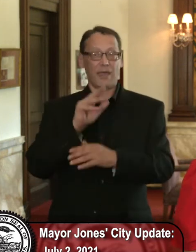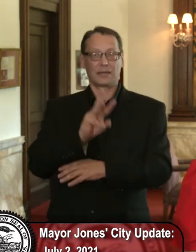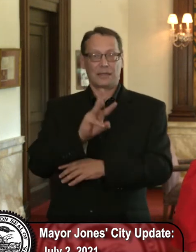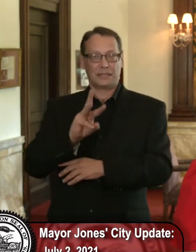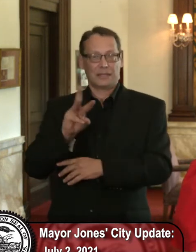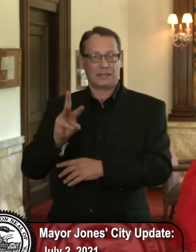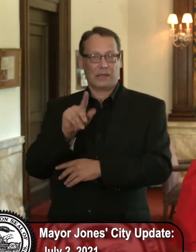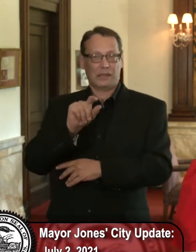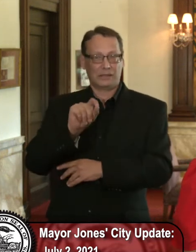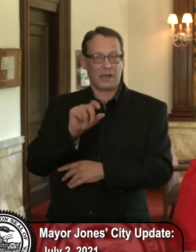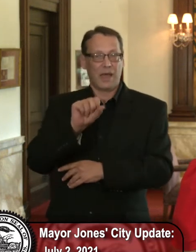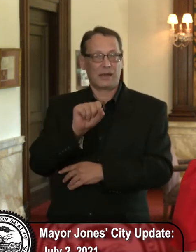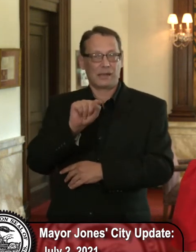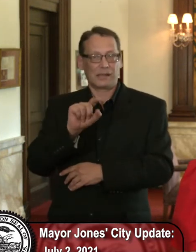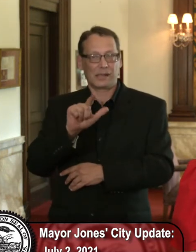visit